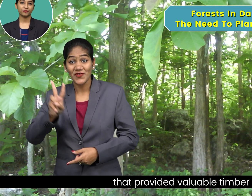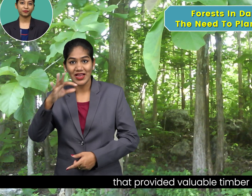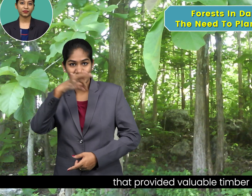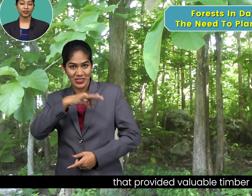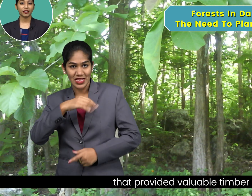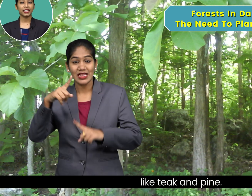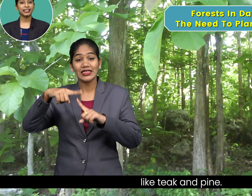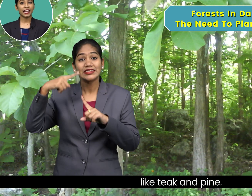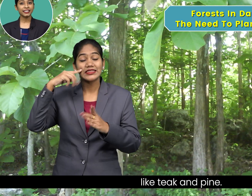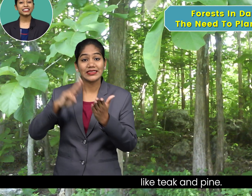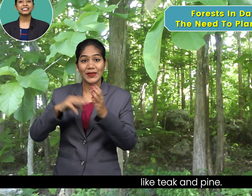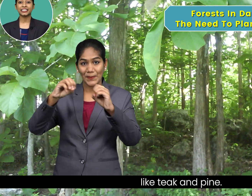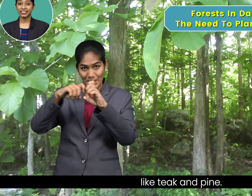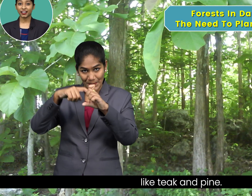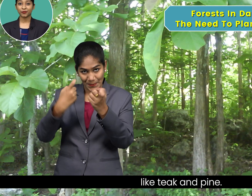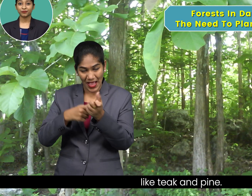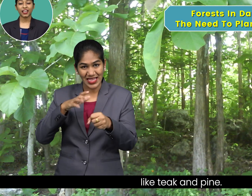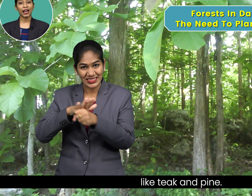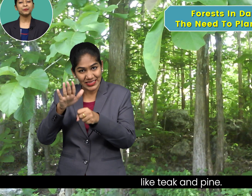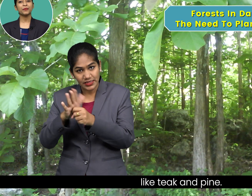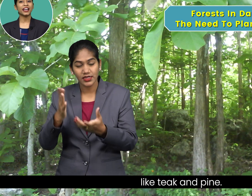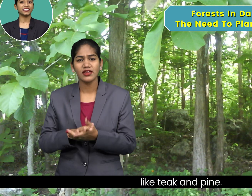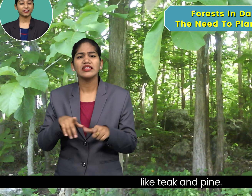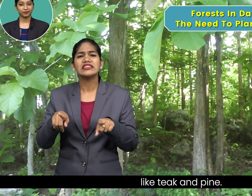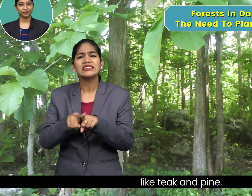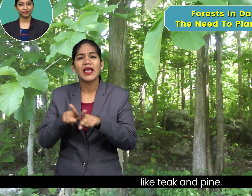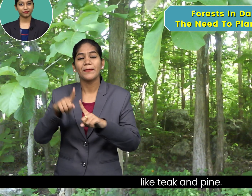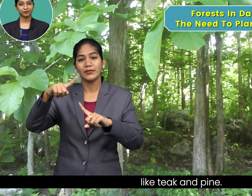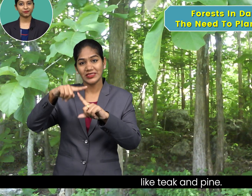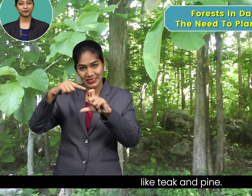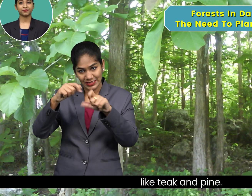timber like teak and pine.